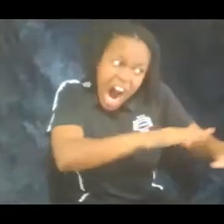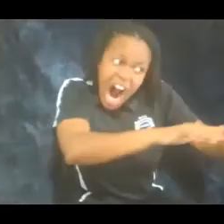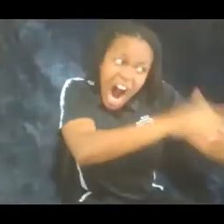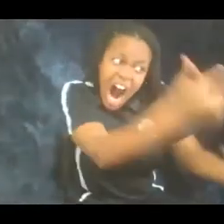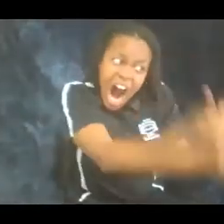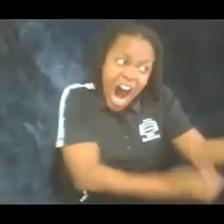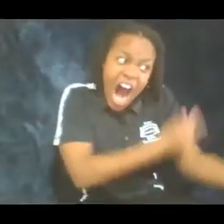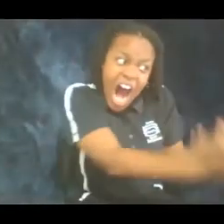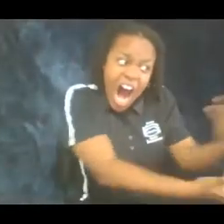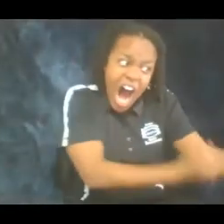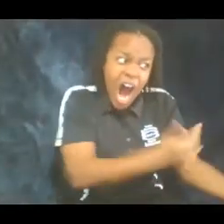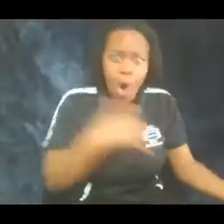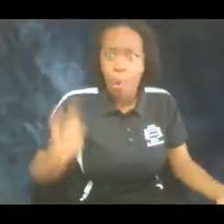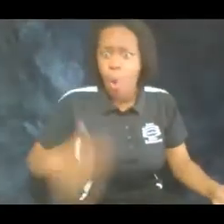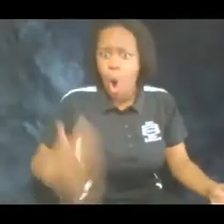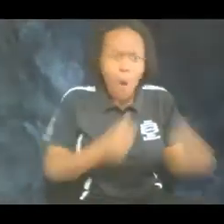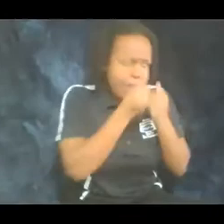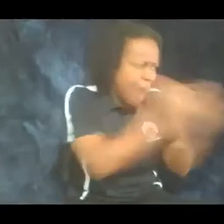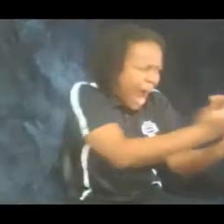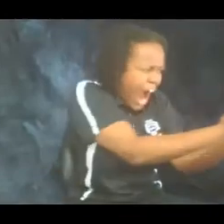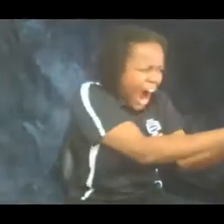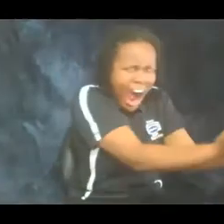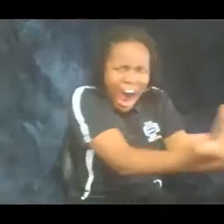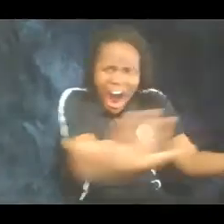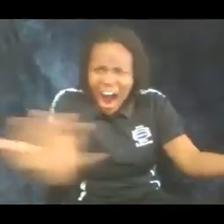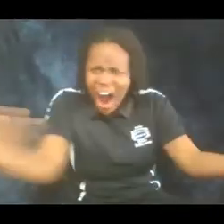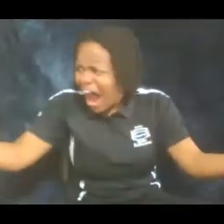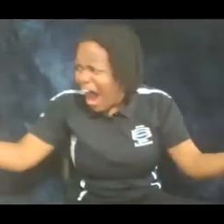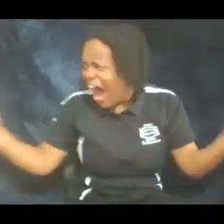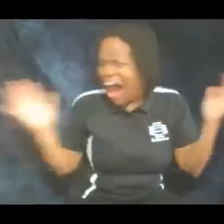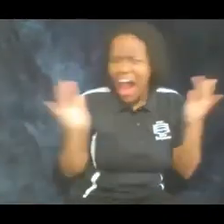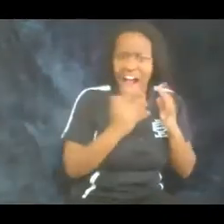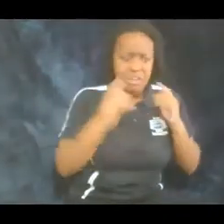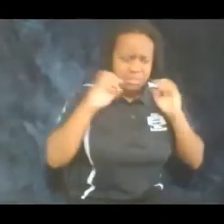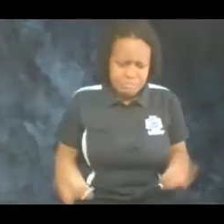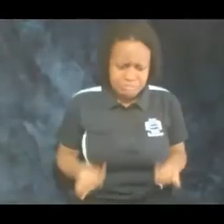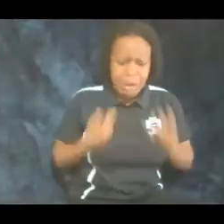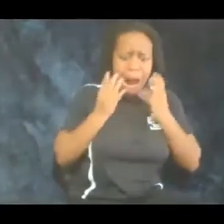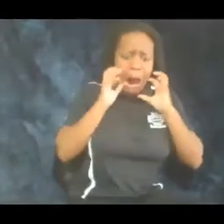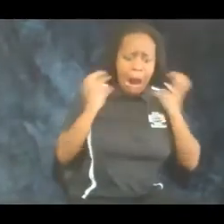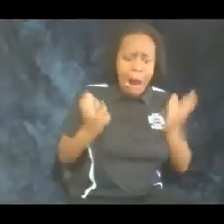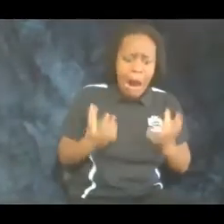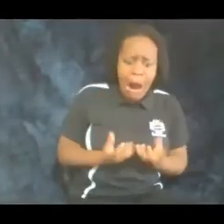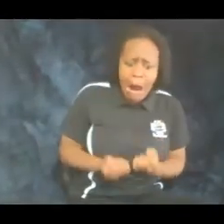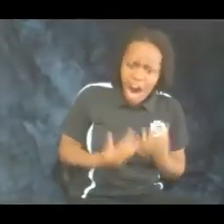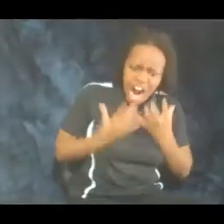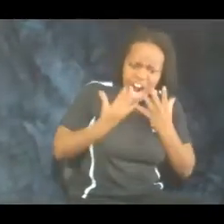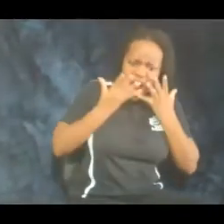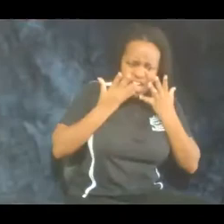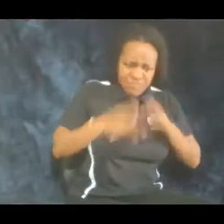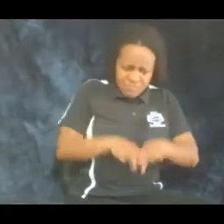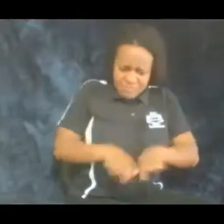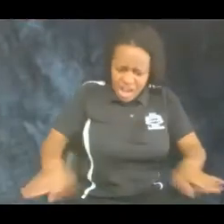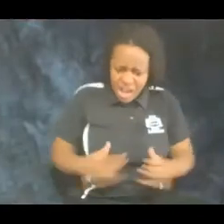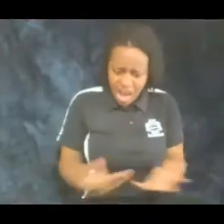Flames burst out everywhere. They frizzled the king's beard. They scorched the carpet. But when his crown began to melt,